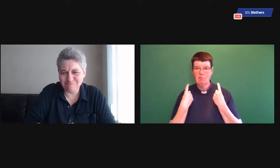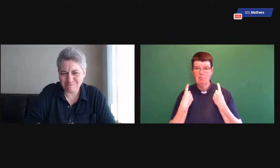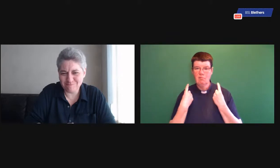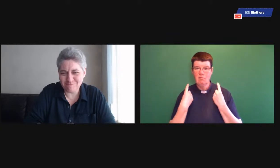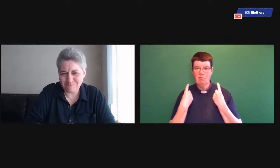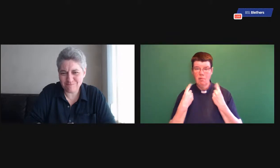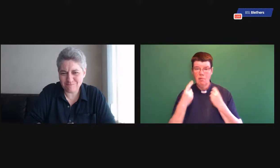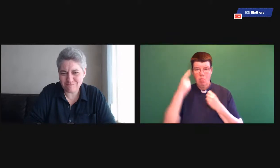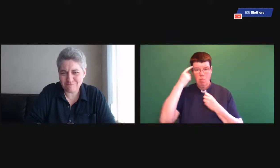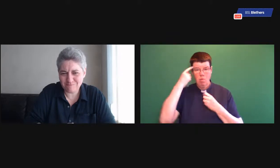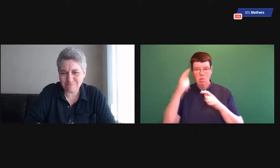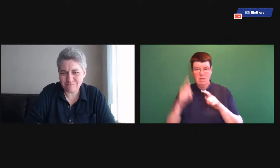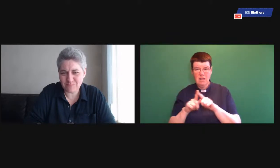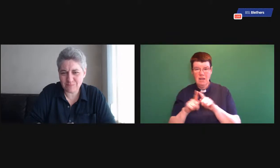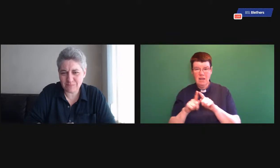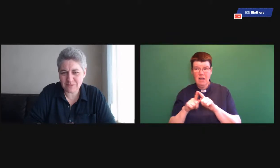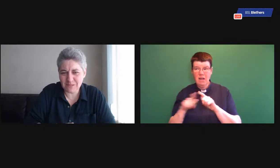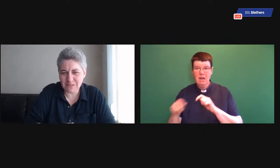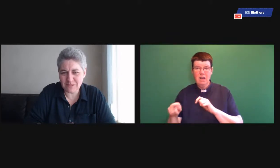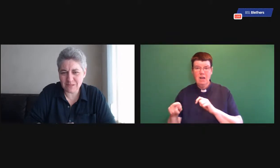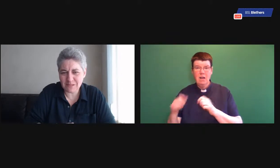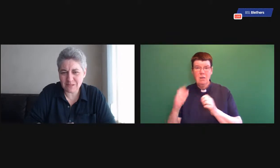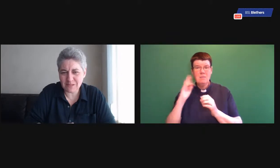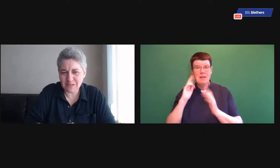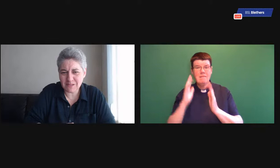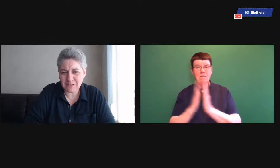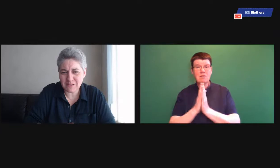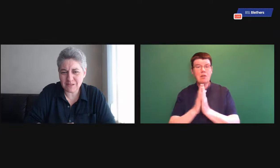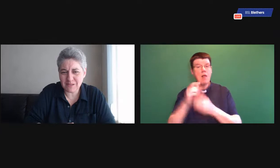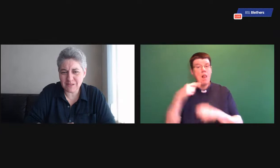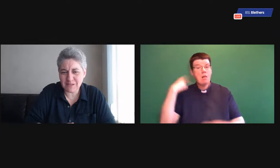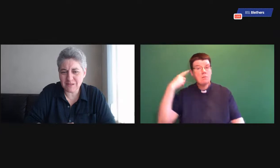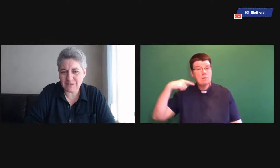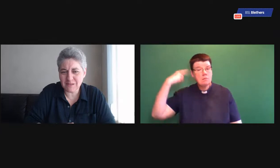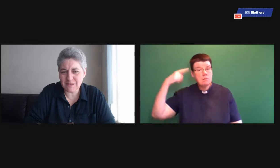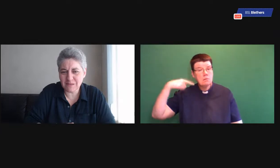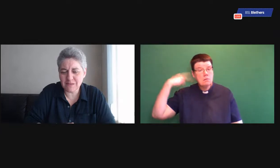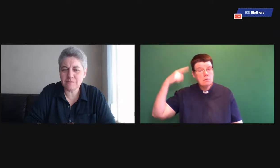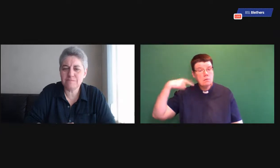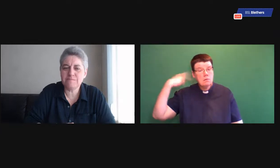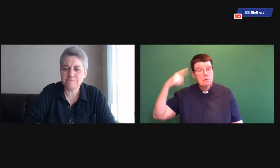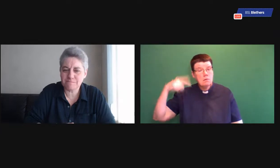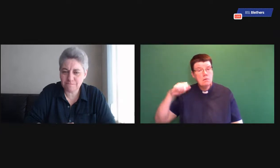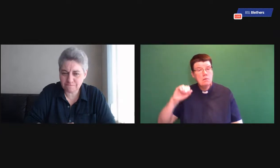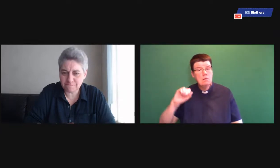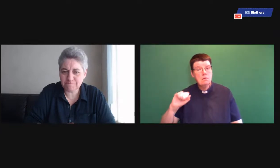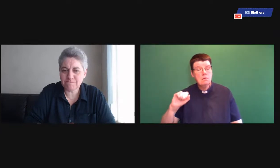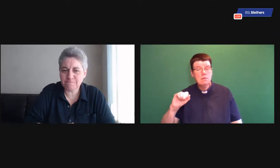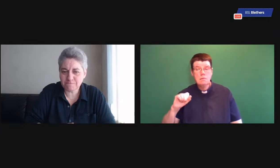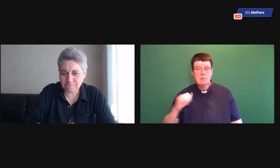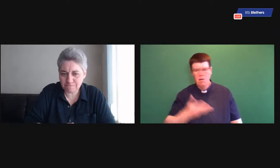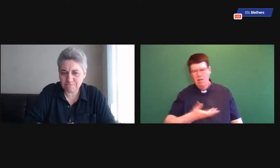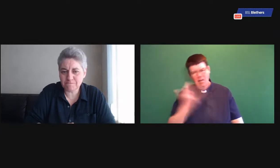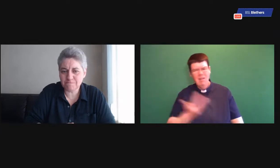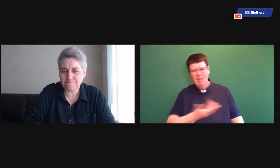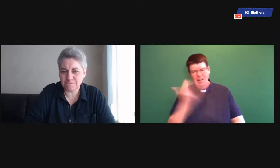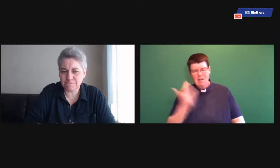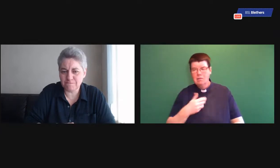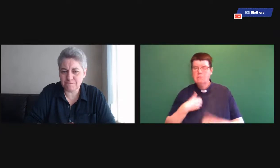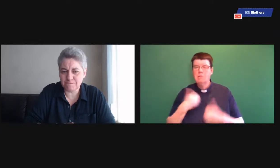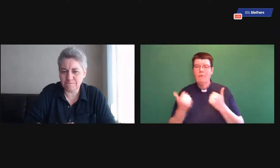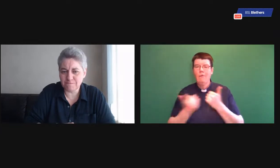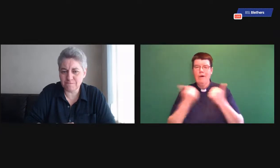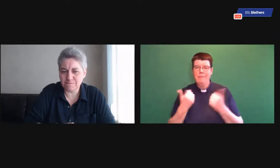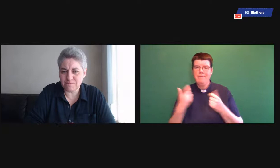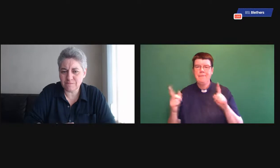finger spelling. And finger spelling is just a form of English. You know, and that was in London, this deaf church. So I didn't really